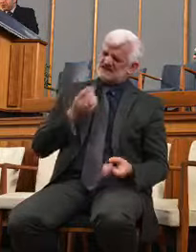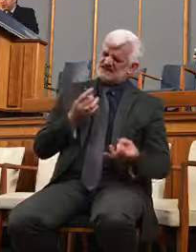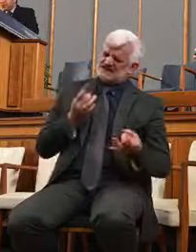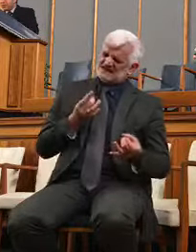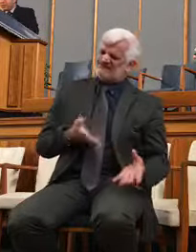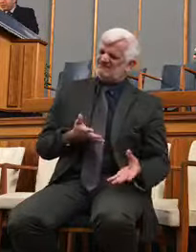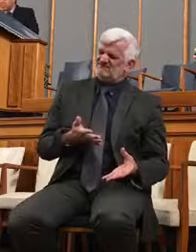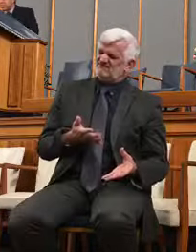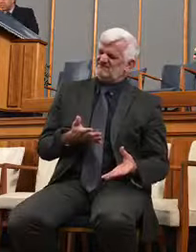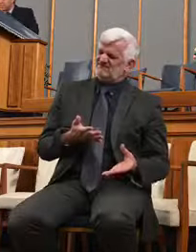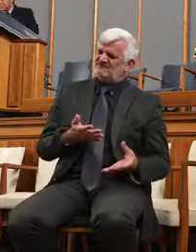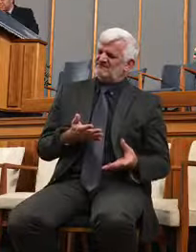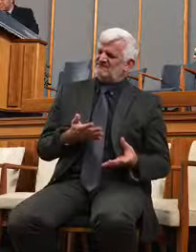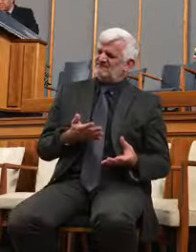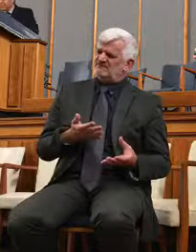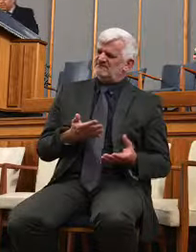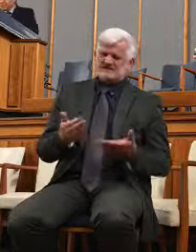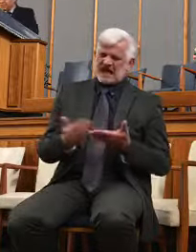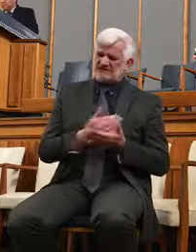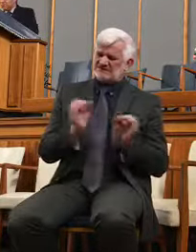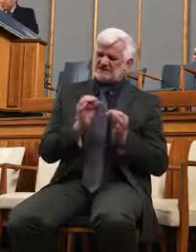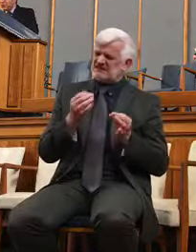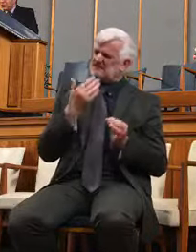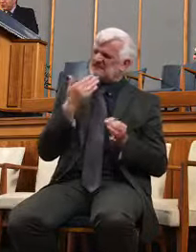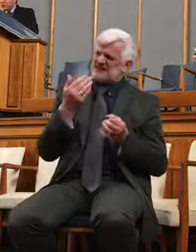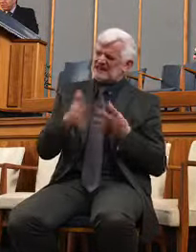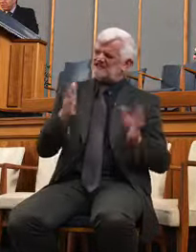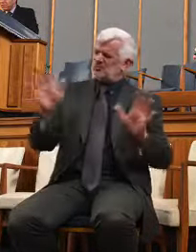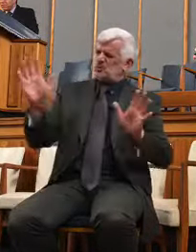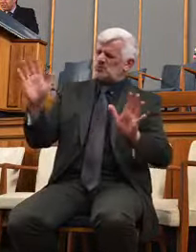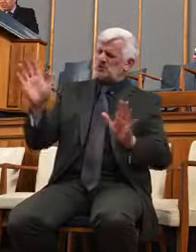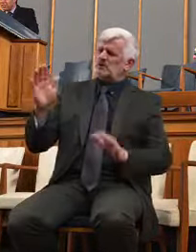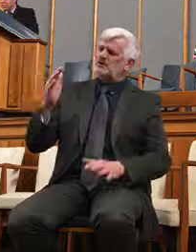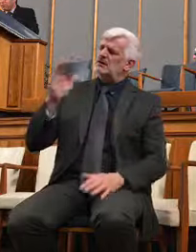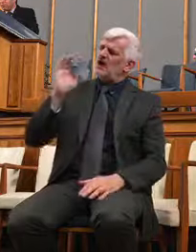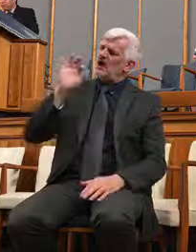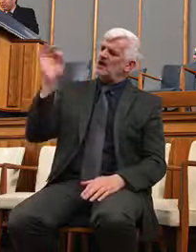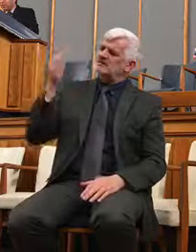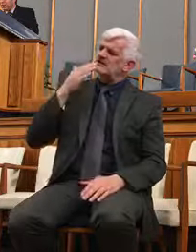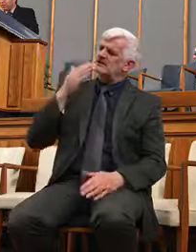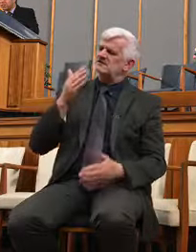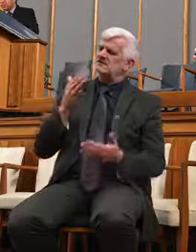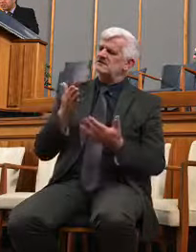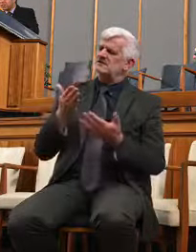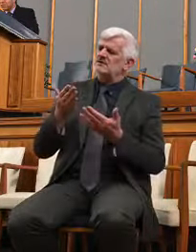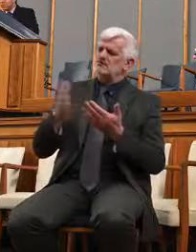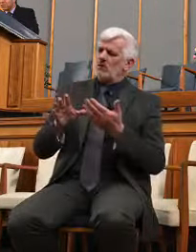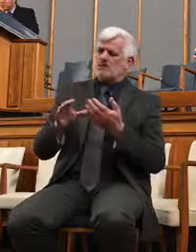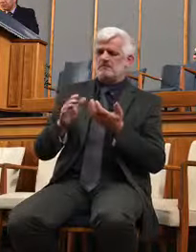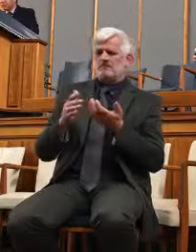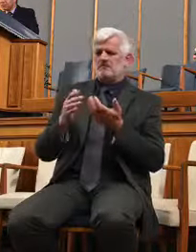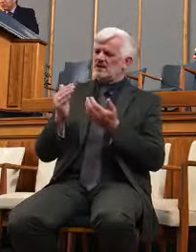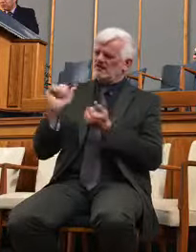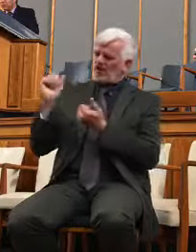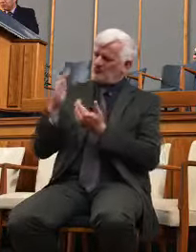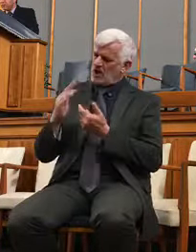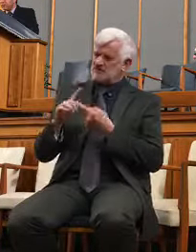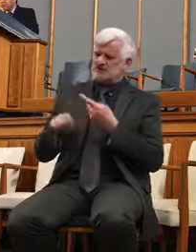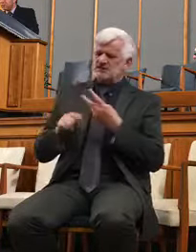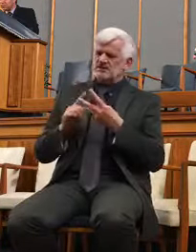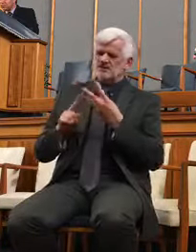in our unsaved state, but through the mercies and the power of thy gracious Holy Spirit, O